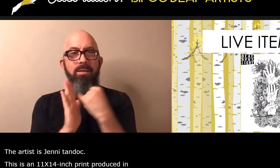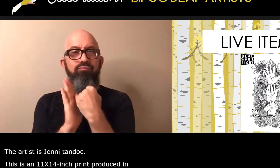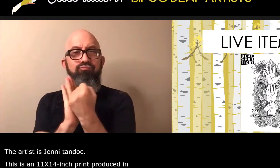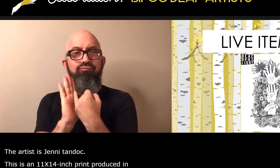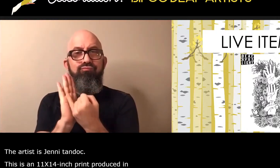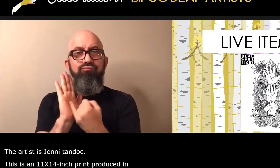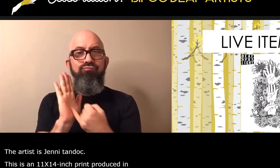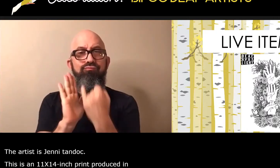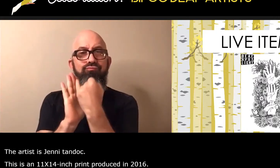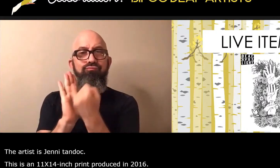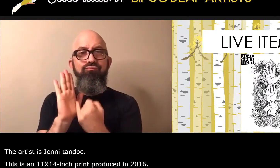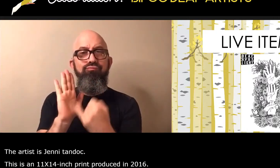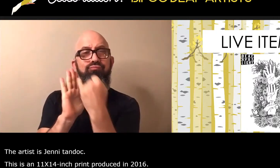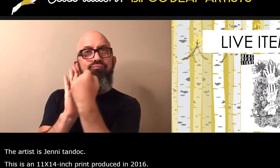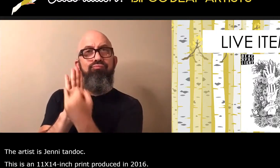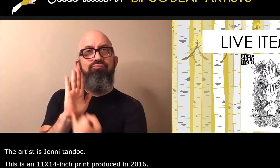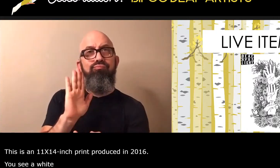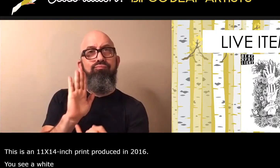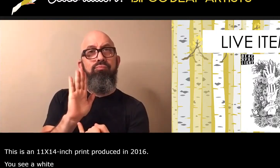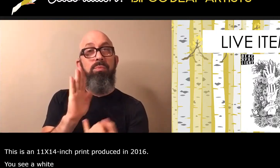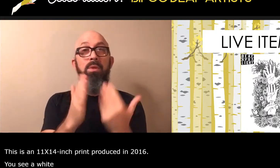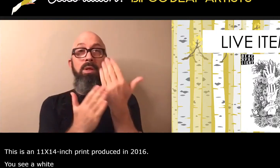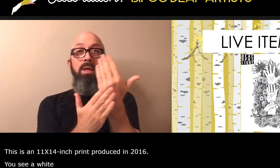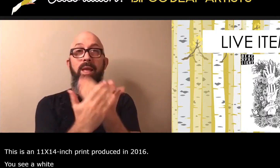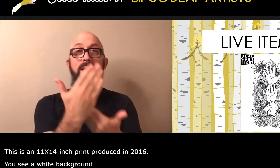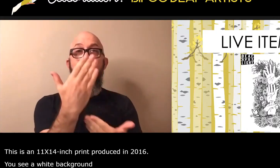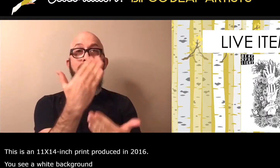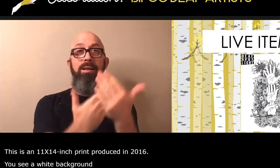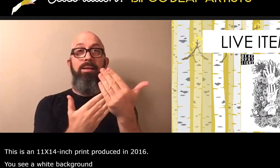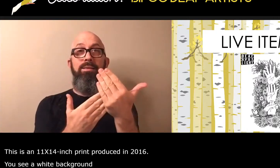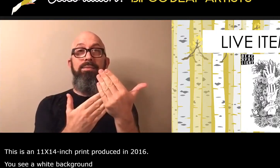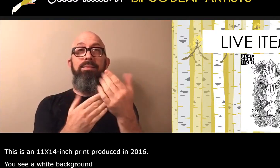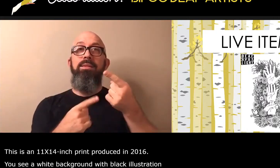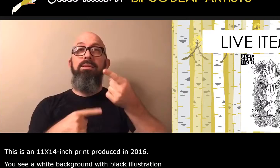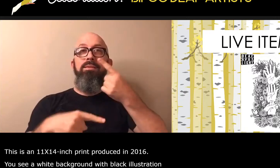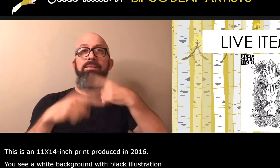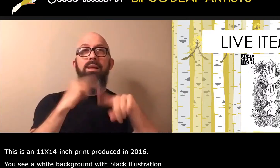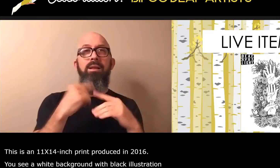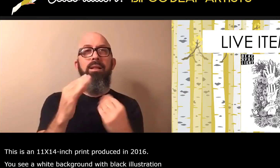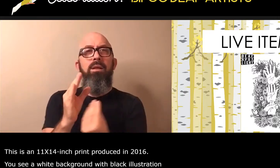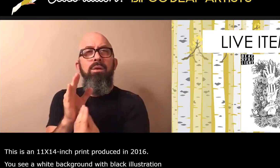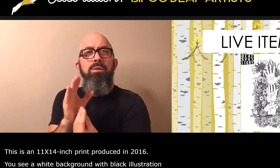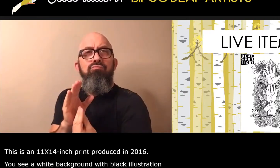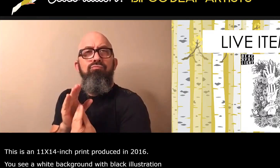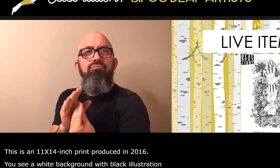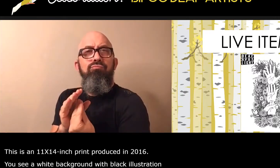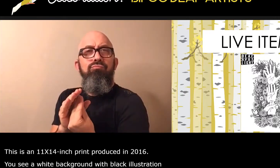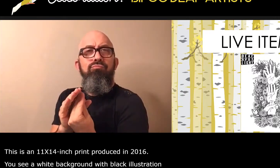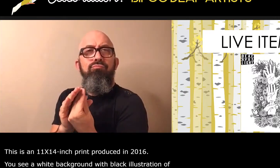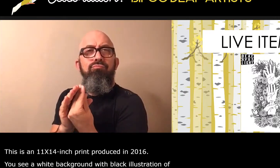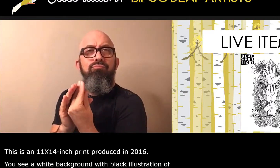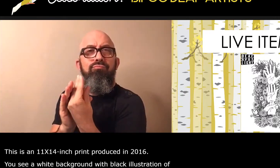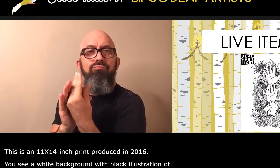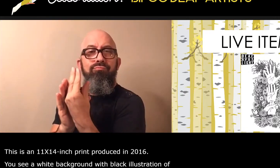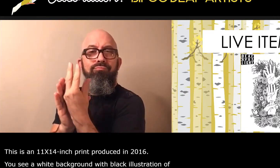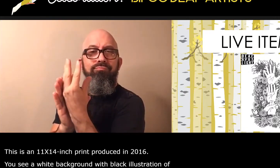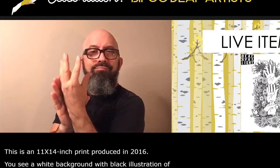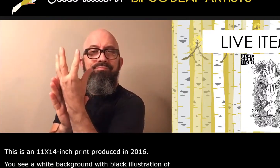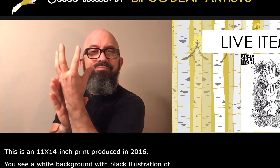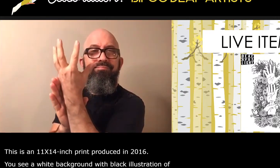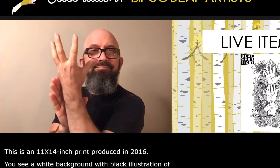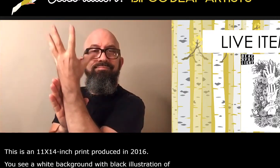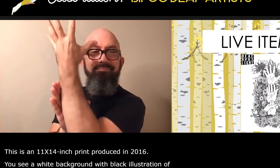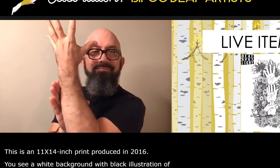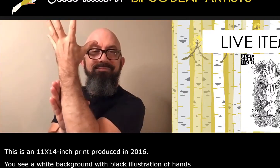You see a white background with black illustration of hands producing